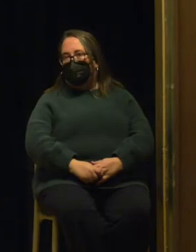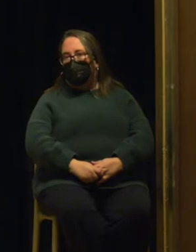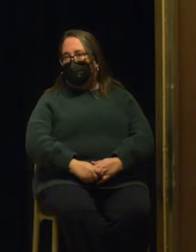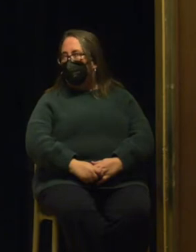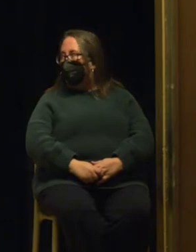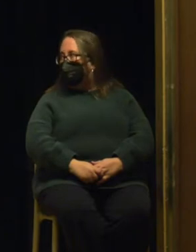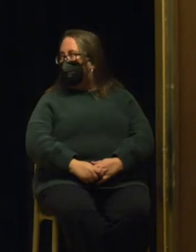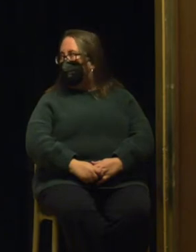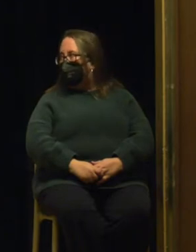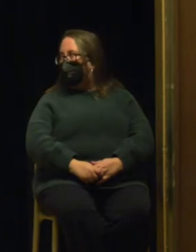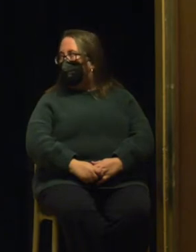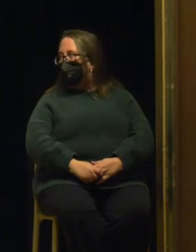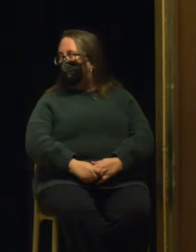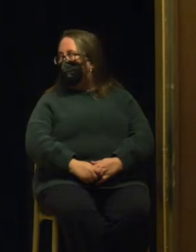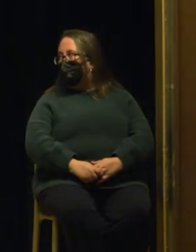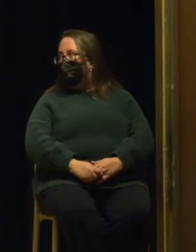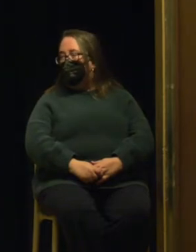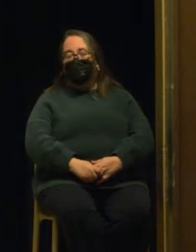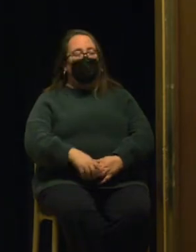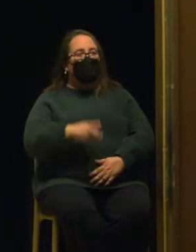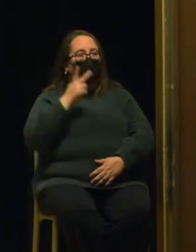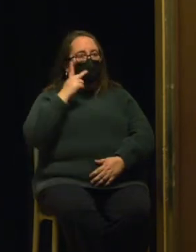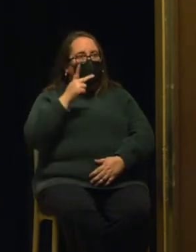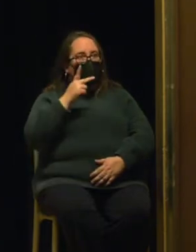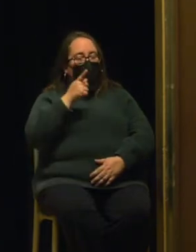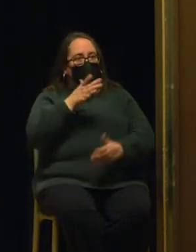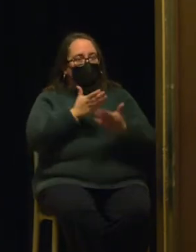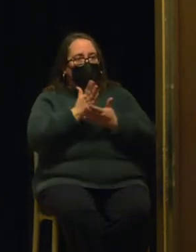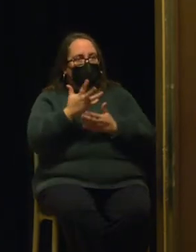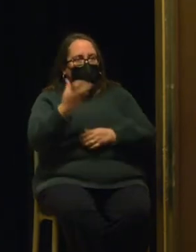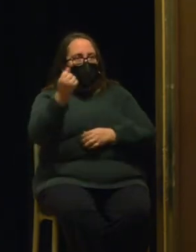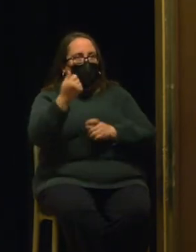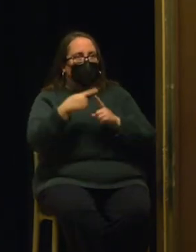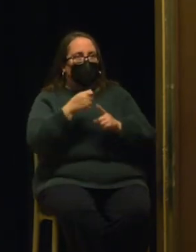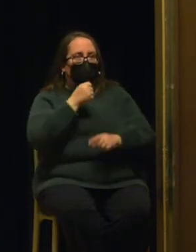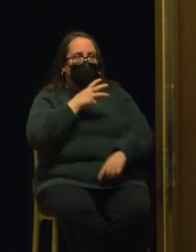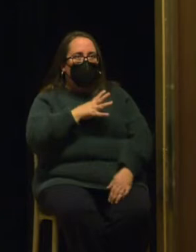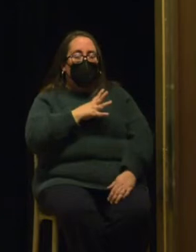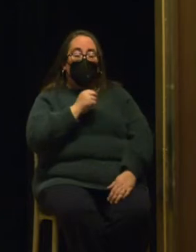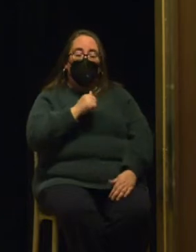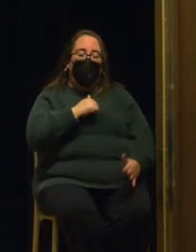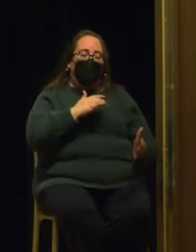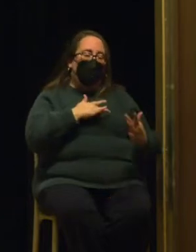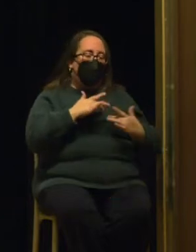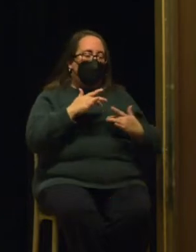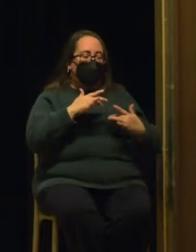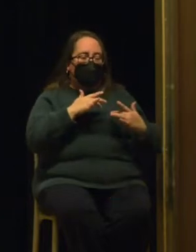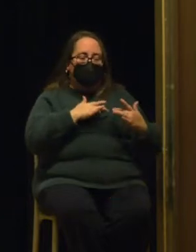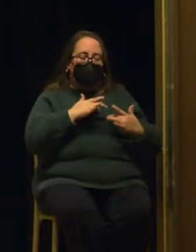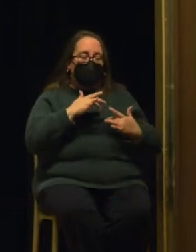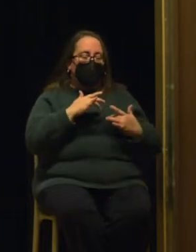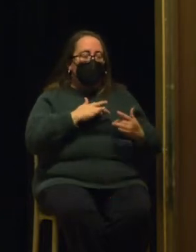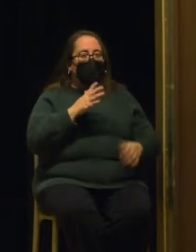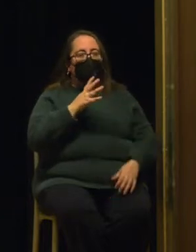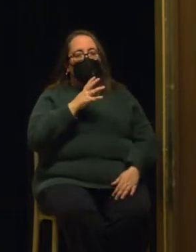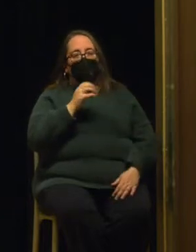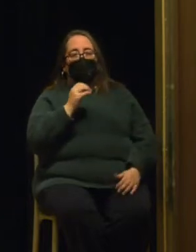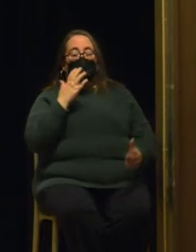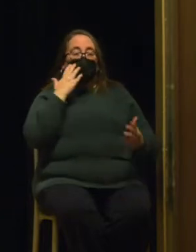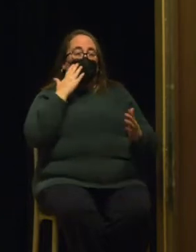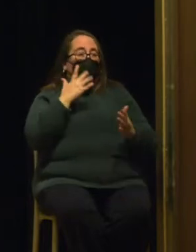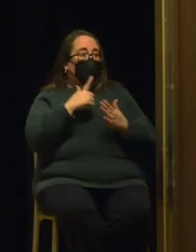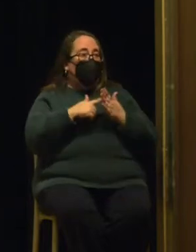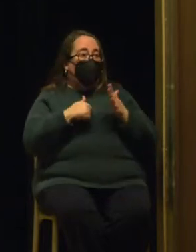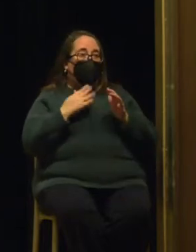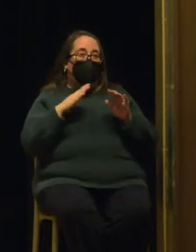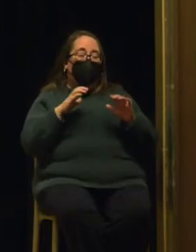and now I see those rights taken away from women, and I worry about it. Yeah. And I don't know what I would have